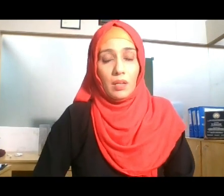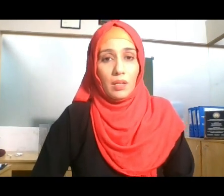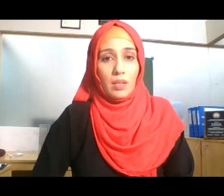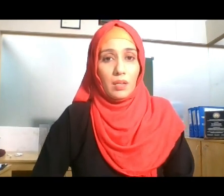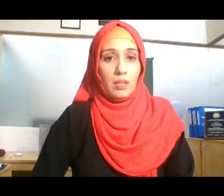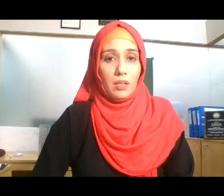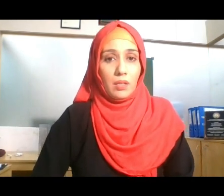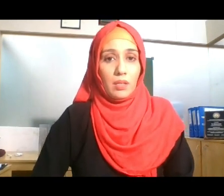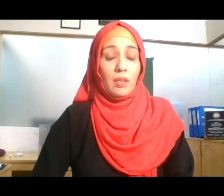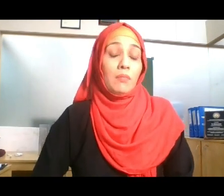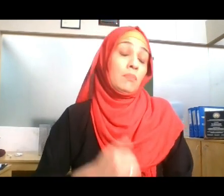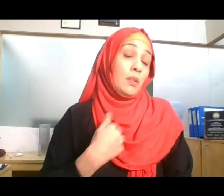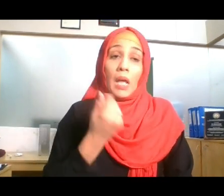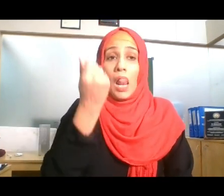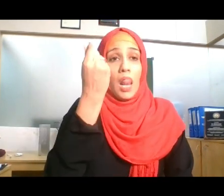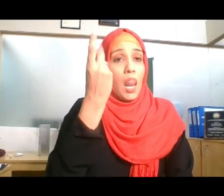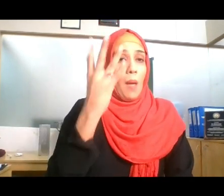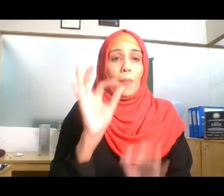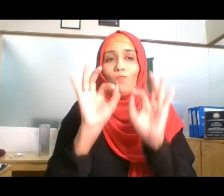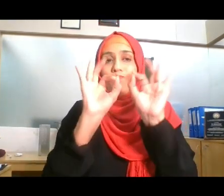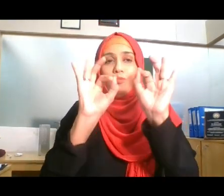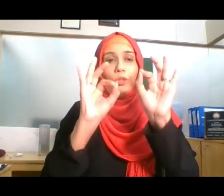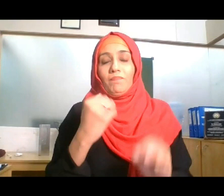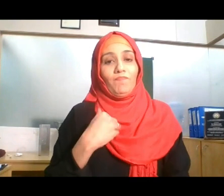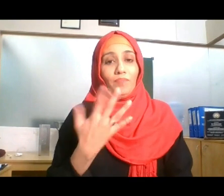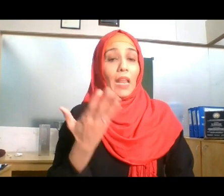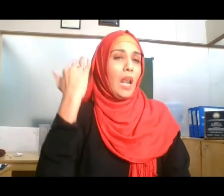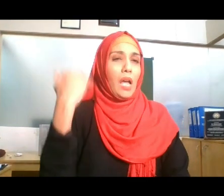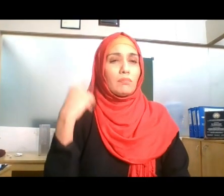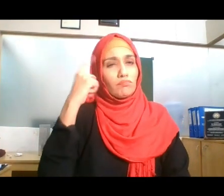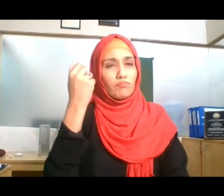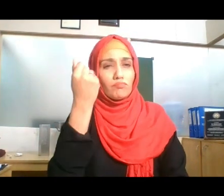for data. Unfortunately, our last census, this question